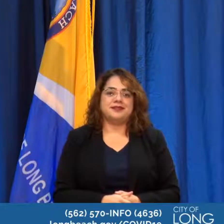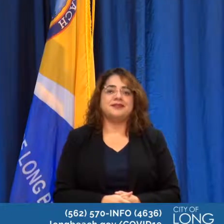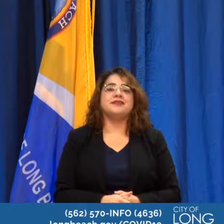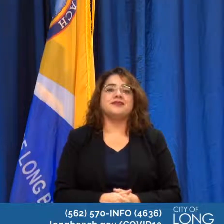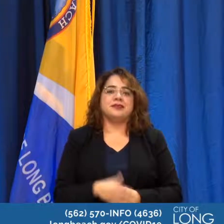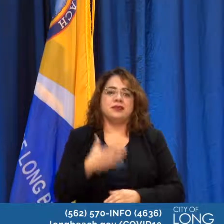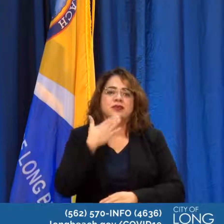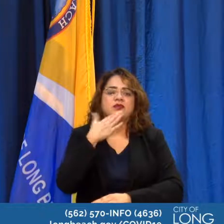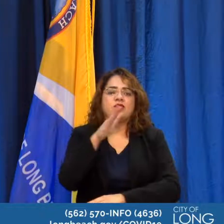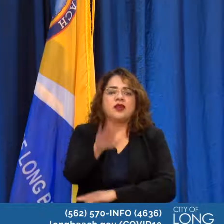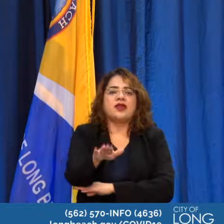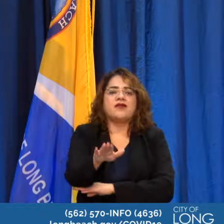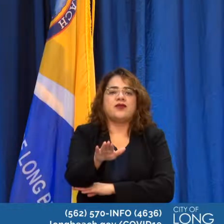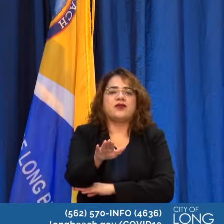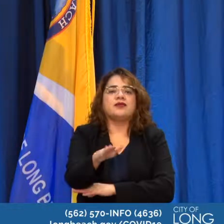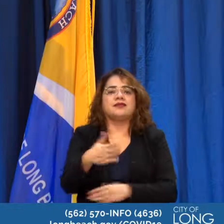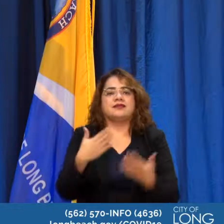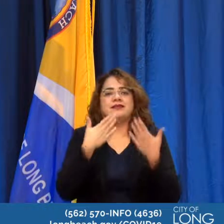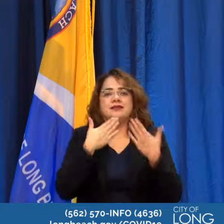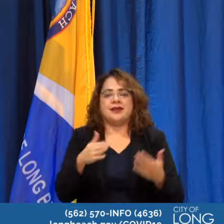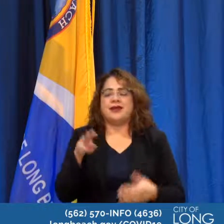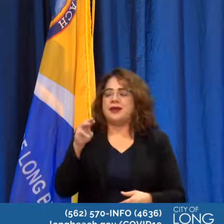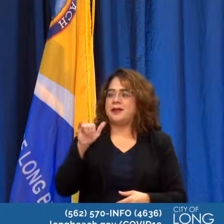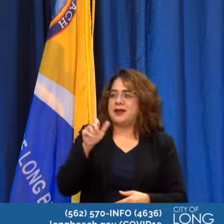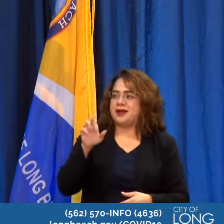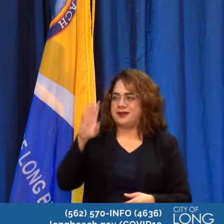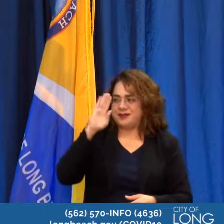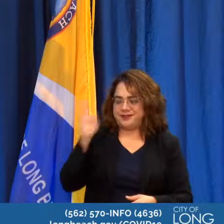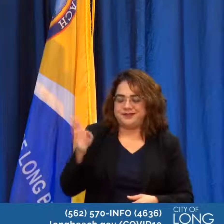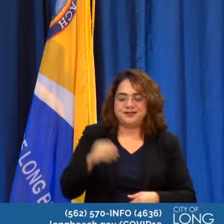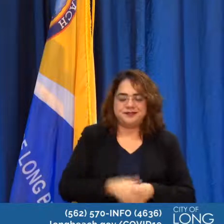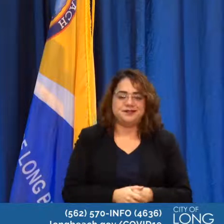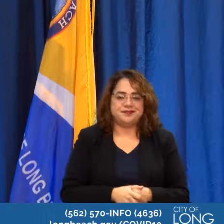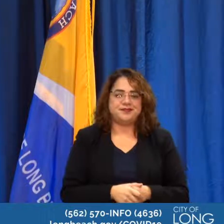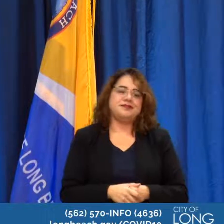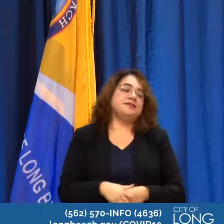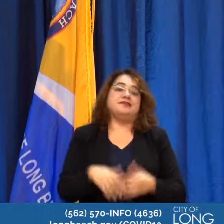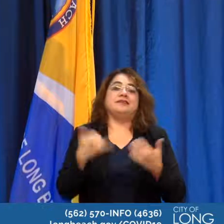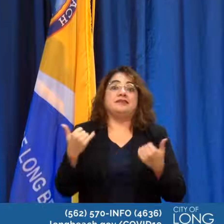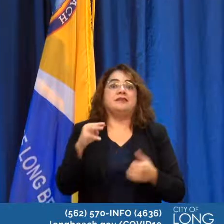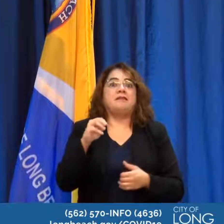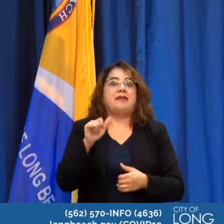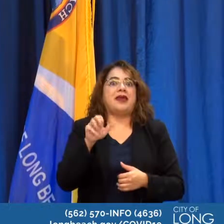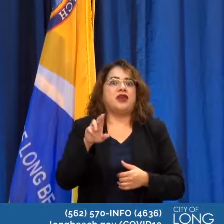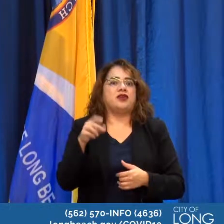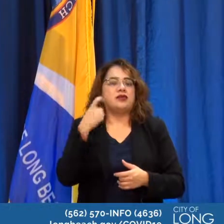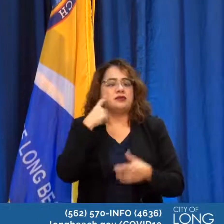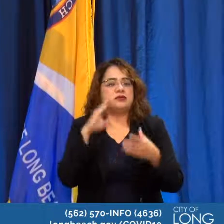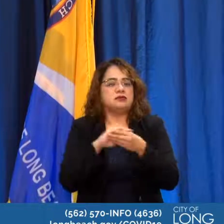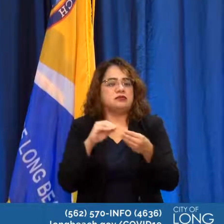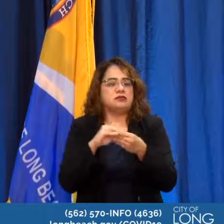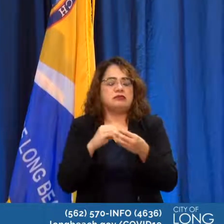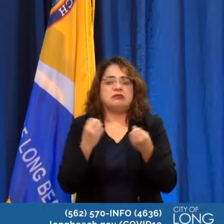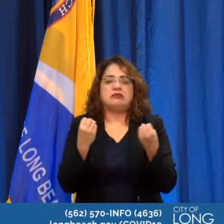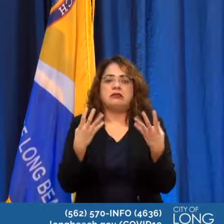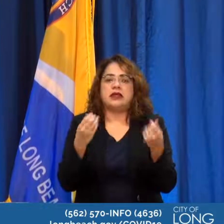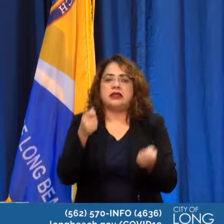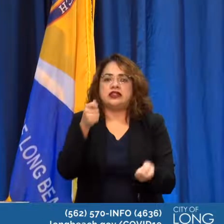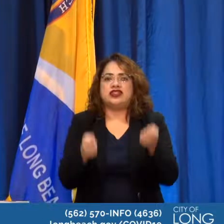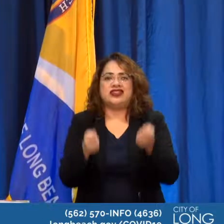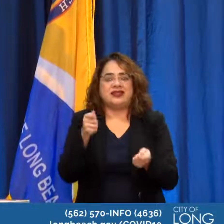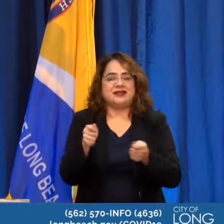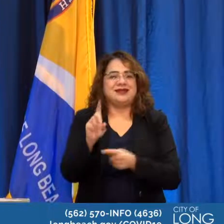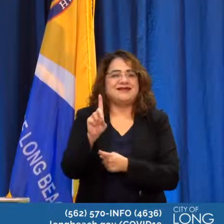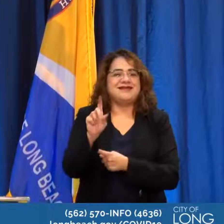Good afternoon, everybody. Thank you, Mayor. As the Mayor has shared, we've seen a lot of changes in our data, and